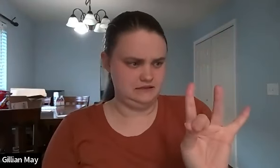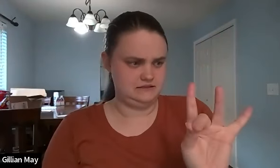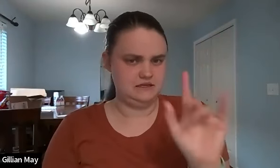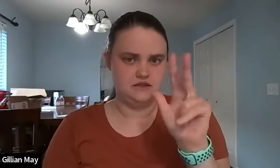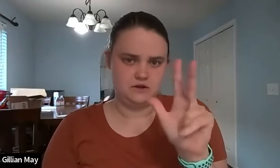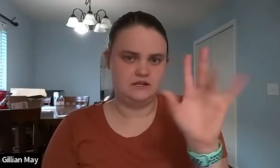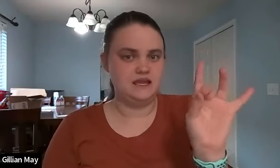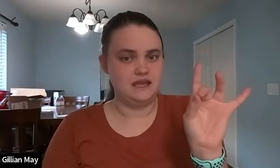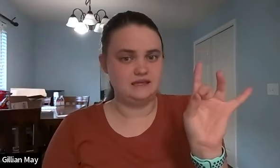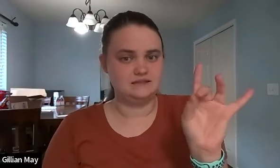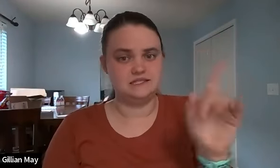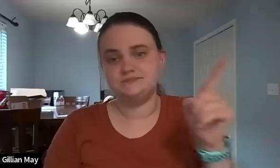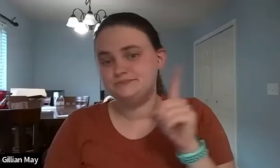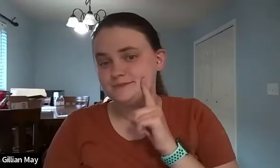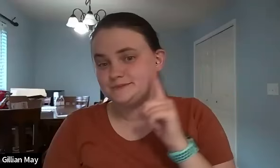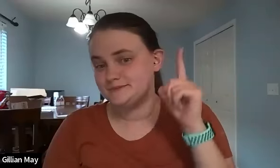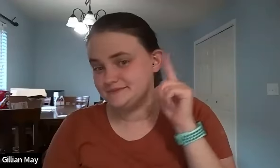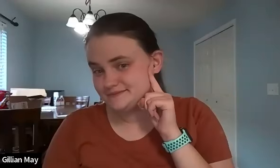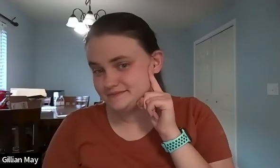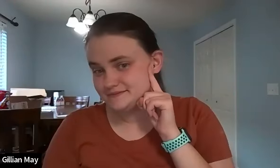38. 38.